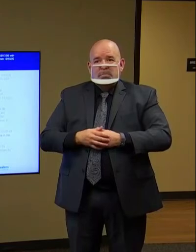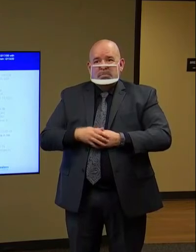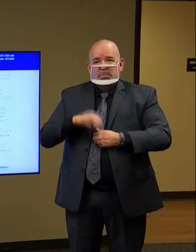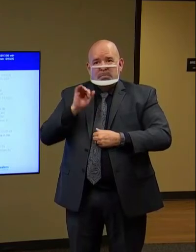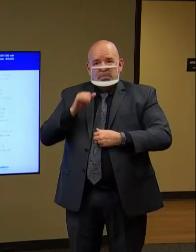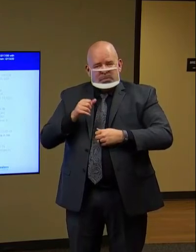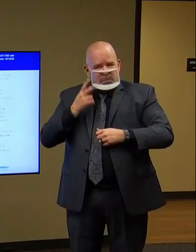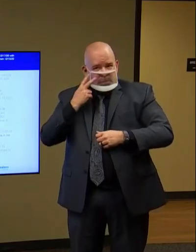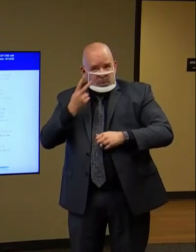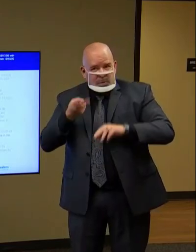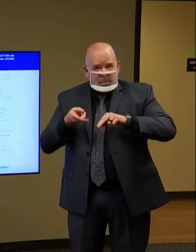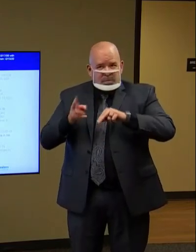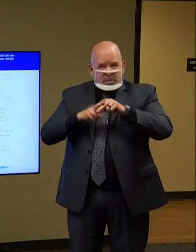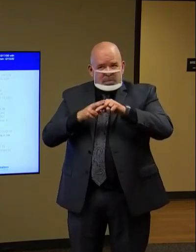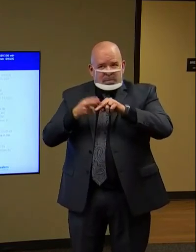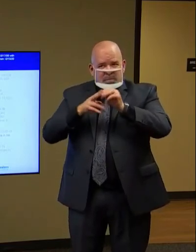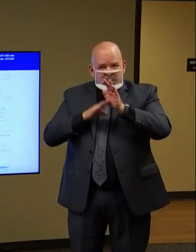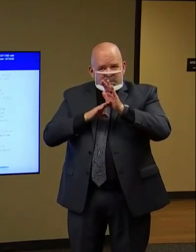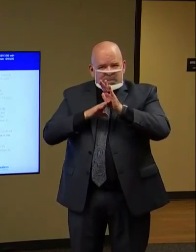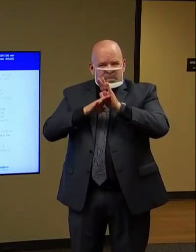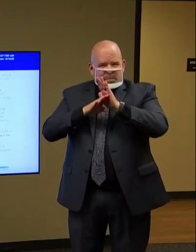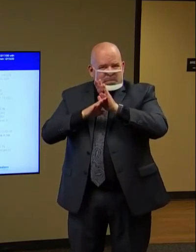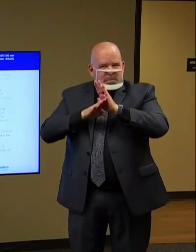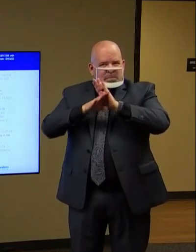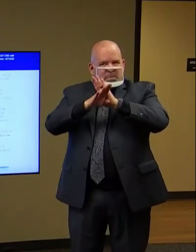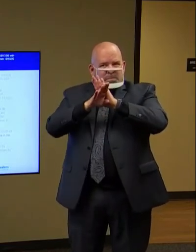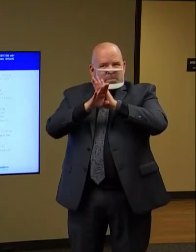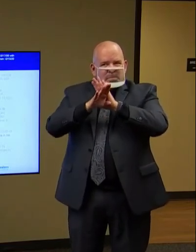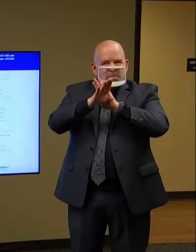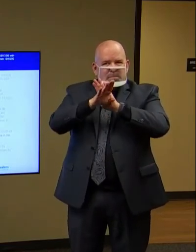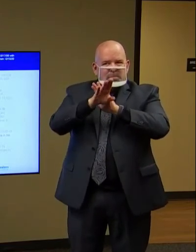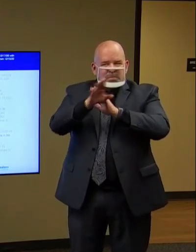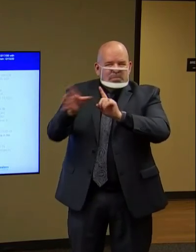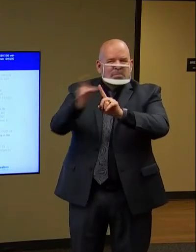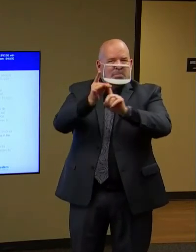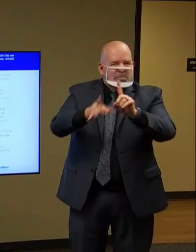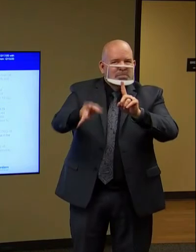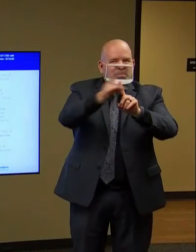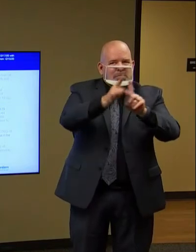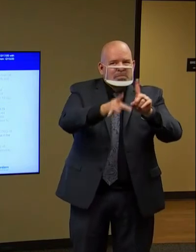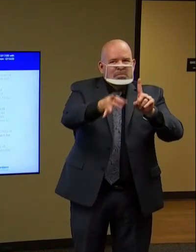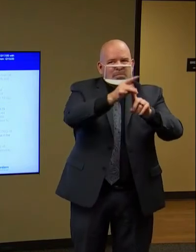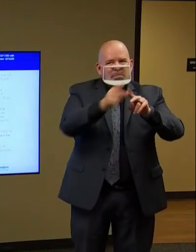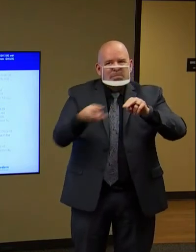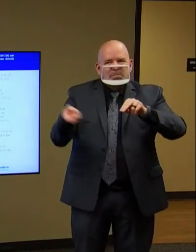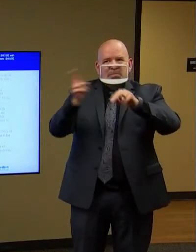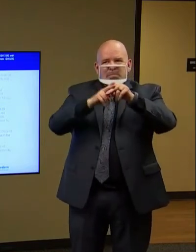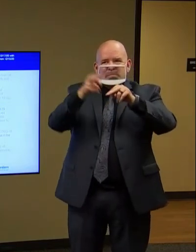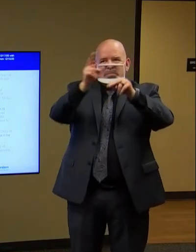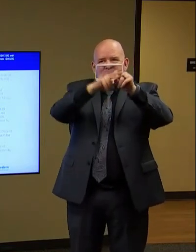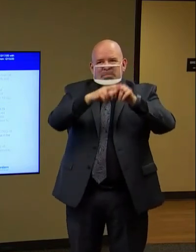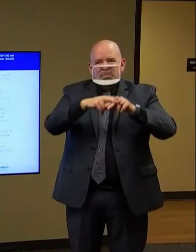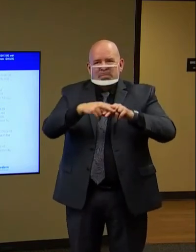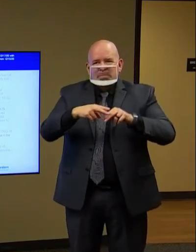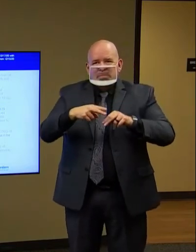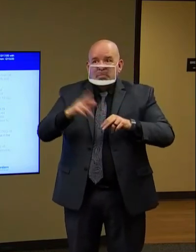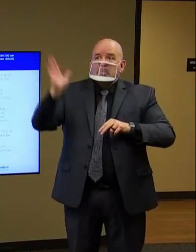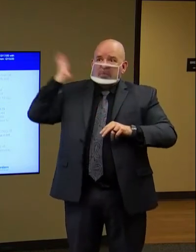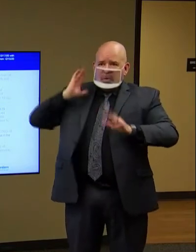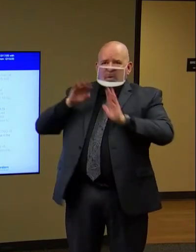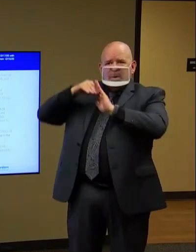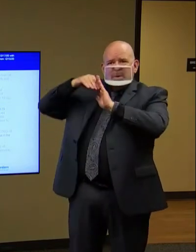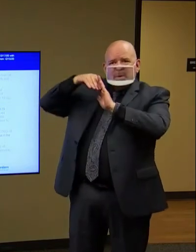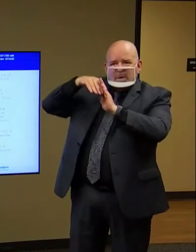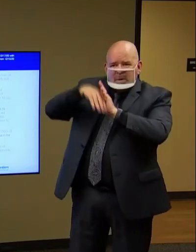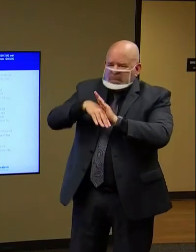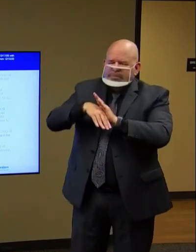people testing positive for COVID. We want to see this number going down, not creeping back up to our summer highs. The